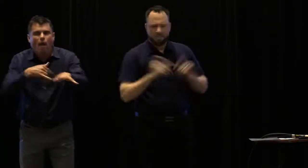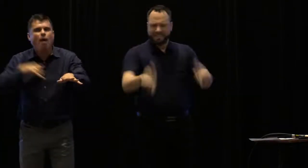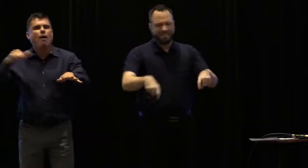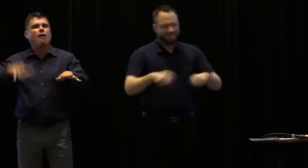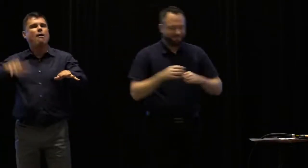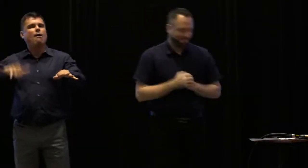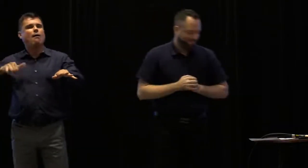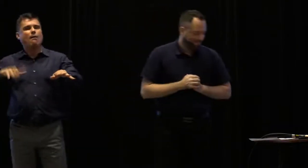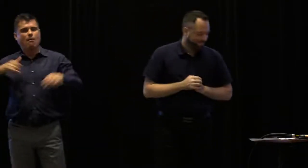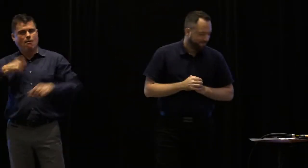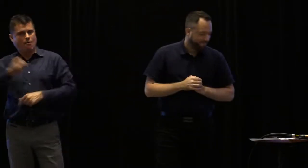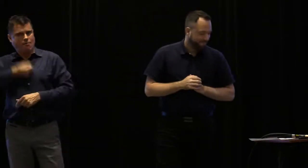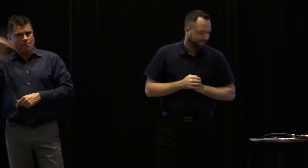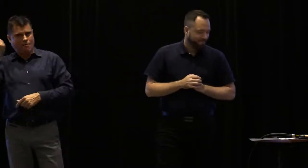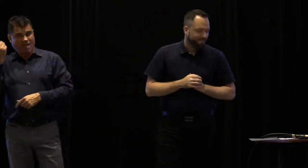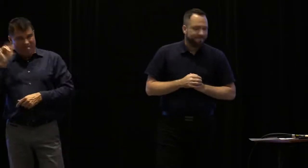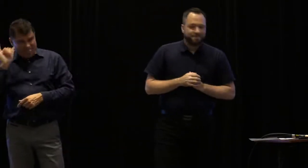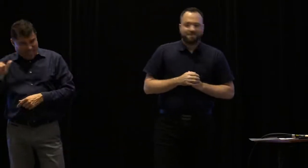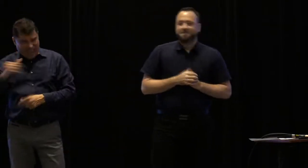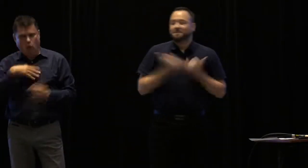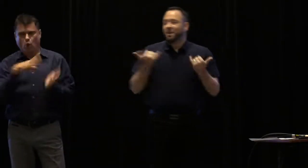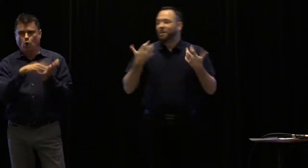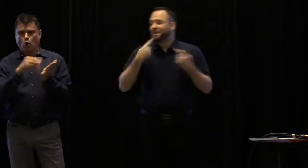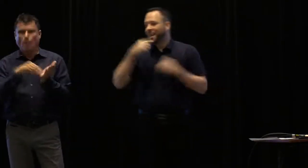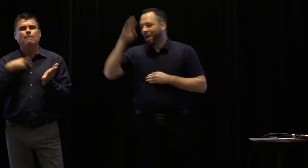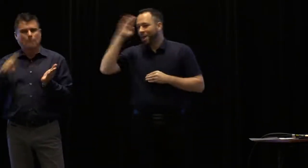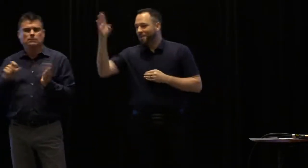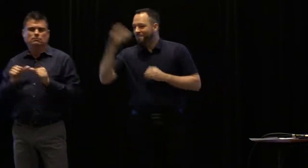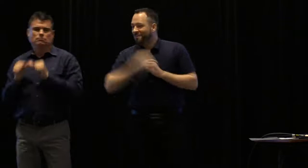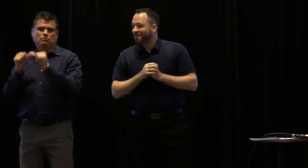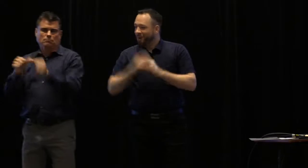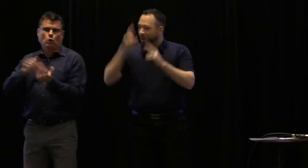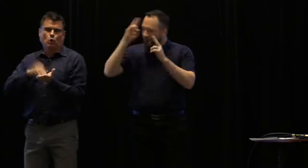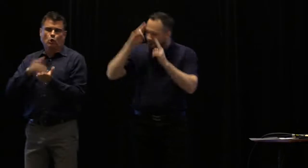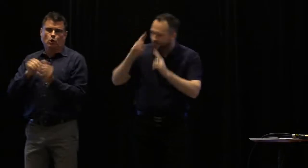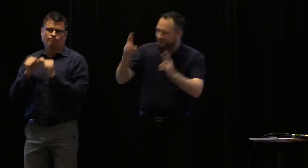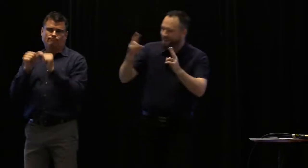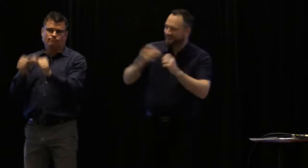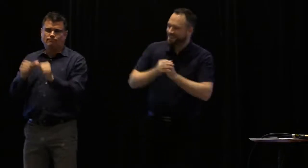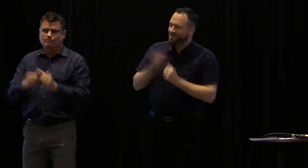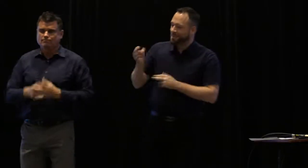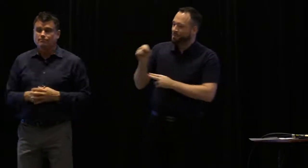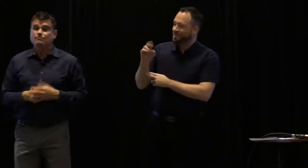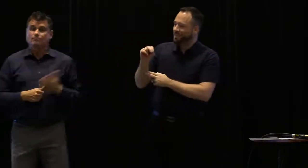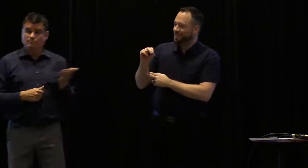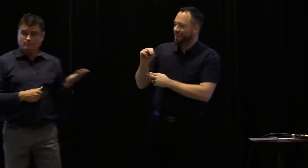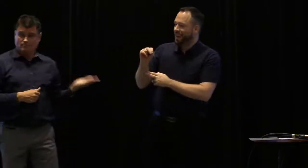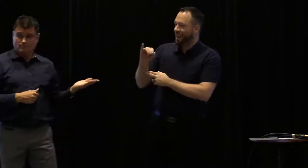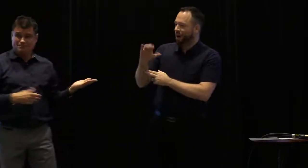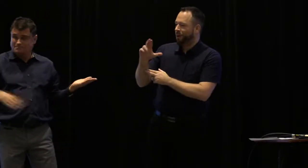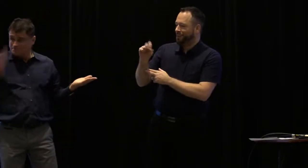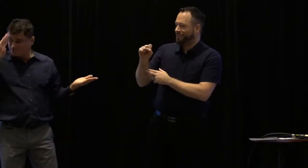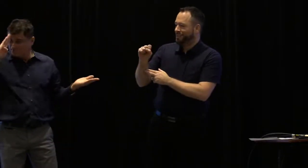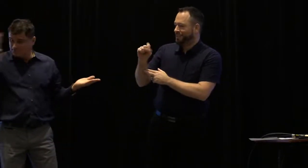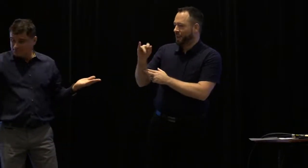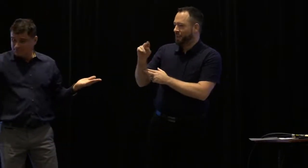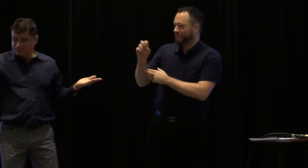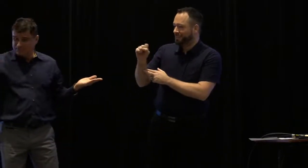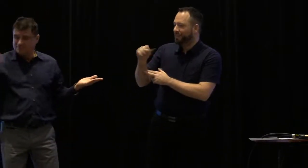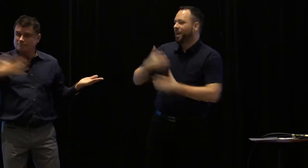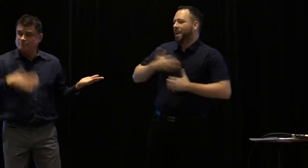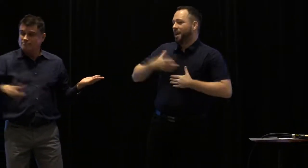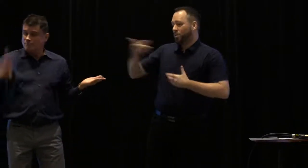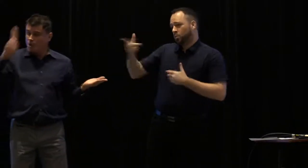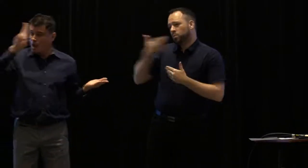always learning. I appreciate learning that sign today. I also want to say hello to the Honorable